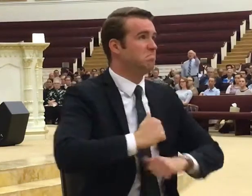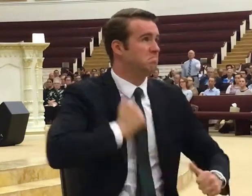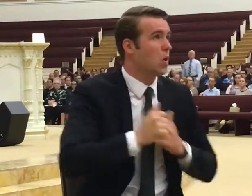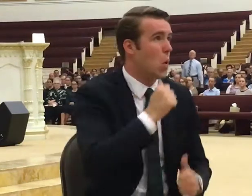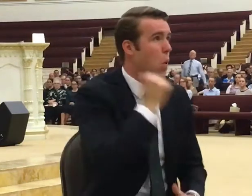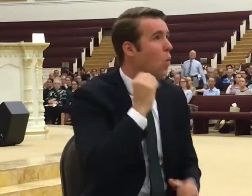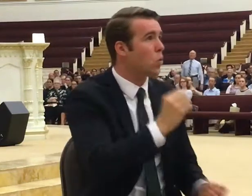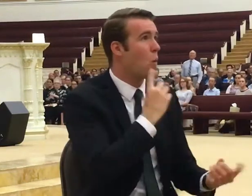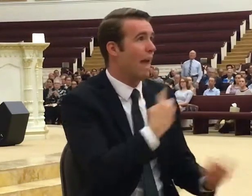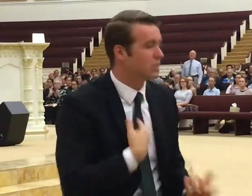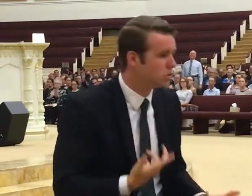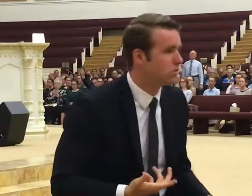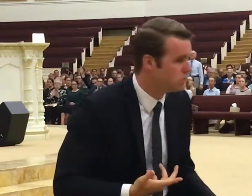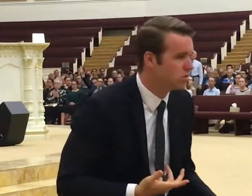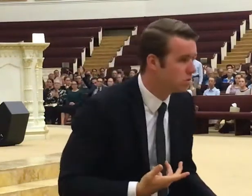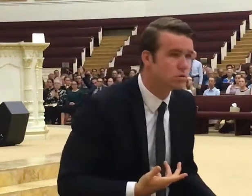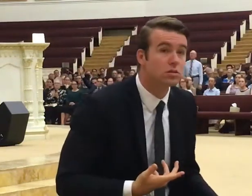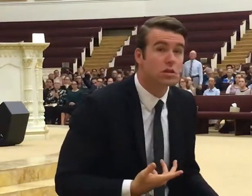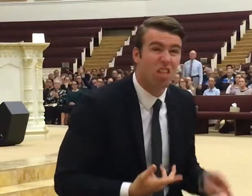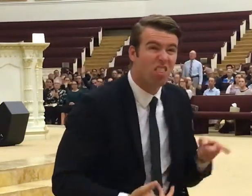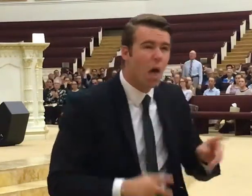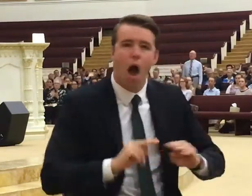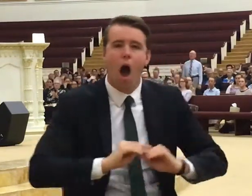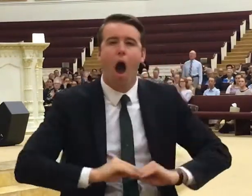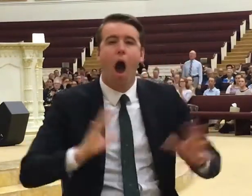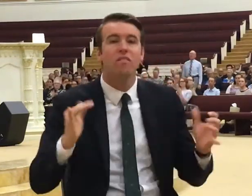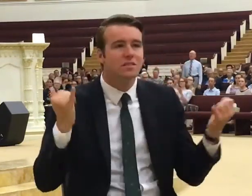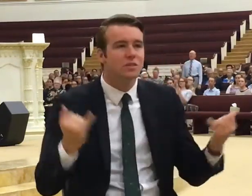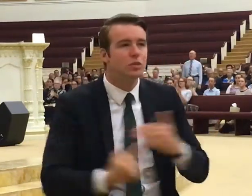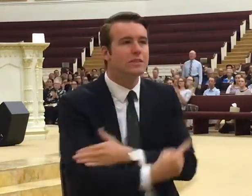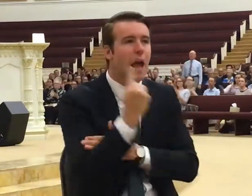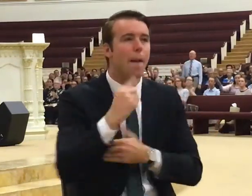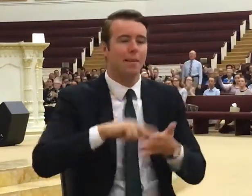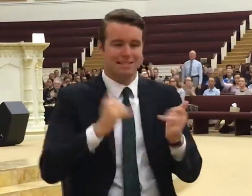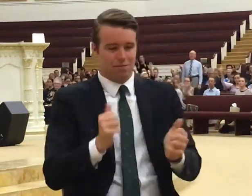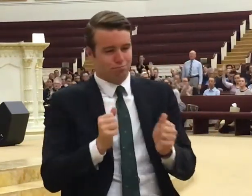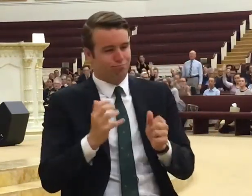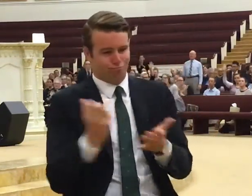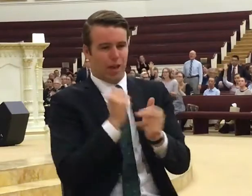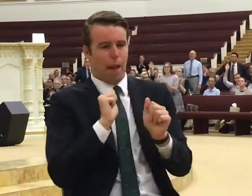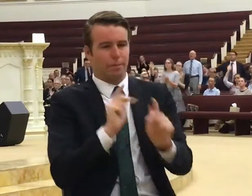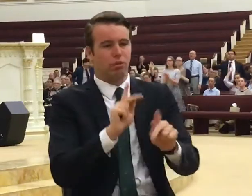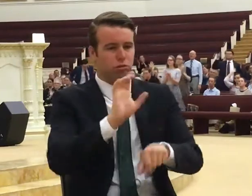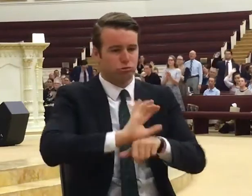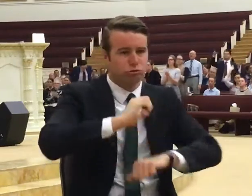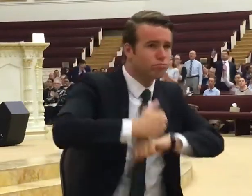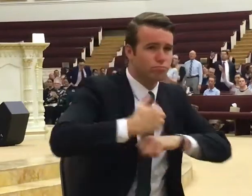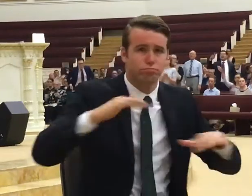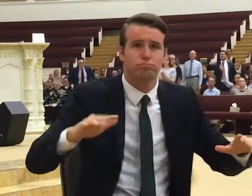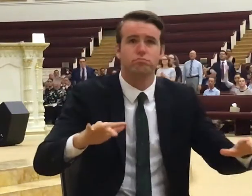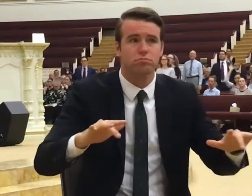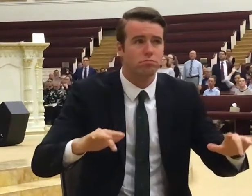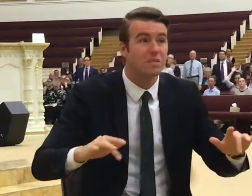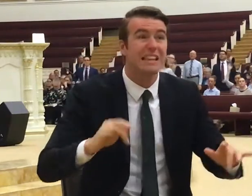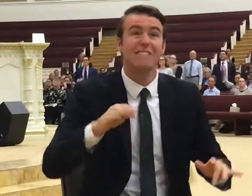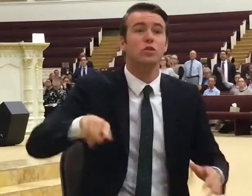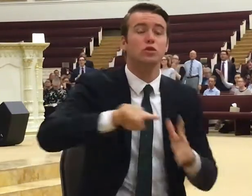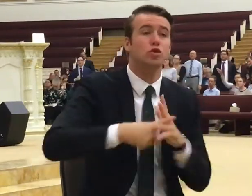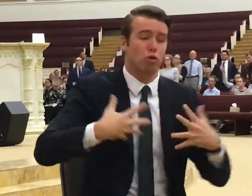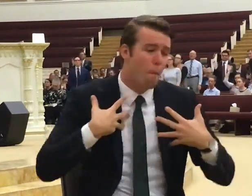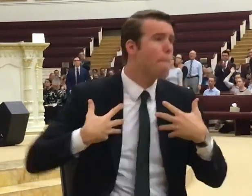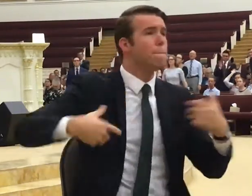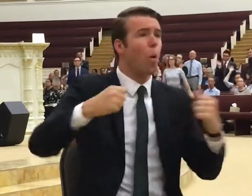I'll tell you what that means to me. That means it's the day of the apostolic church. If somebody will get bolder